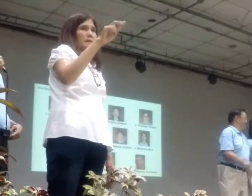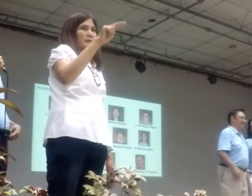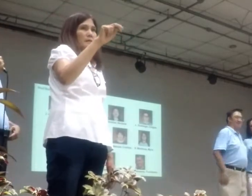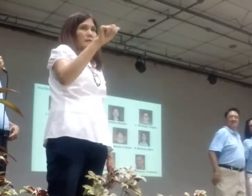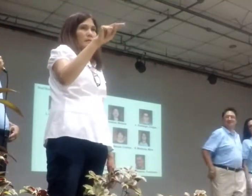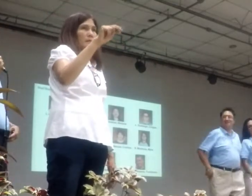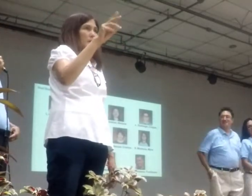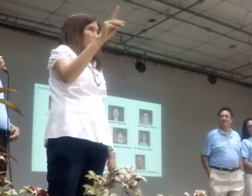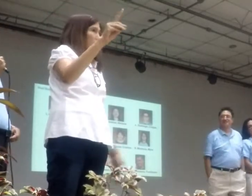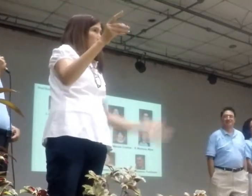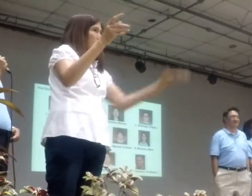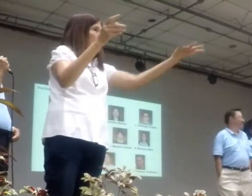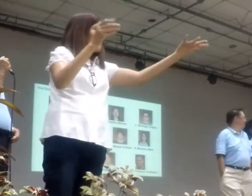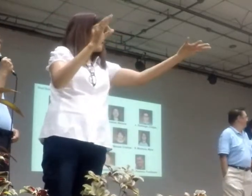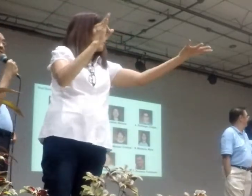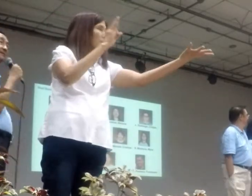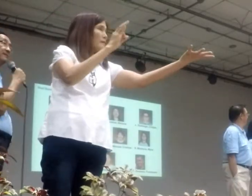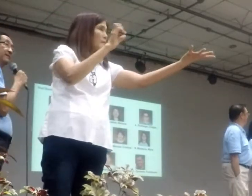He's not here?